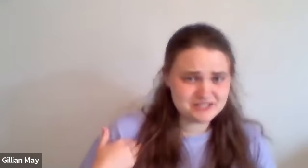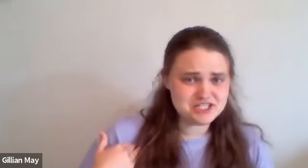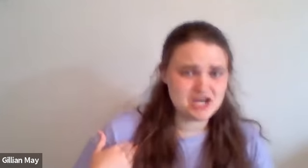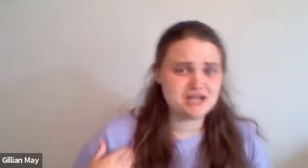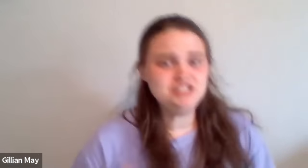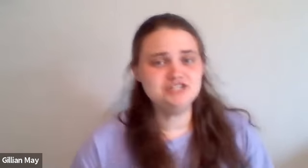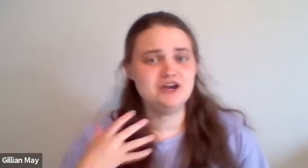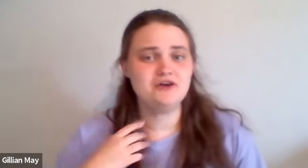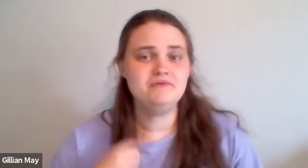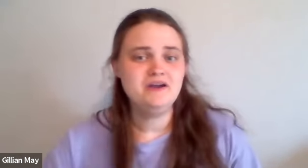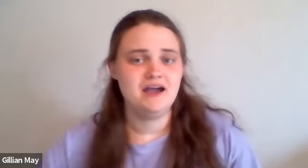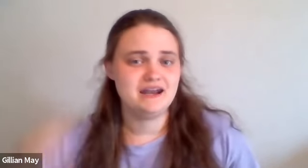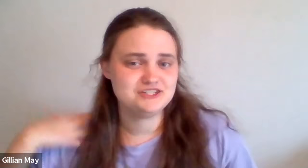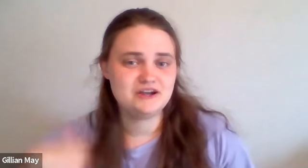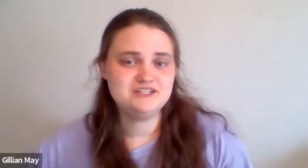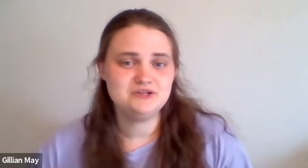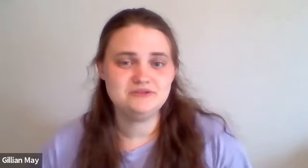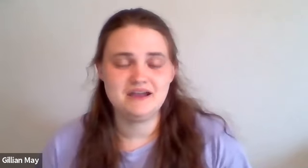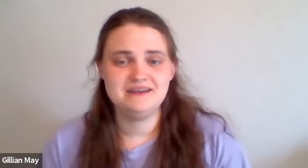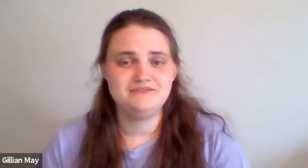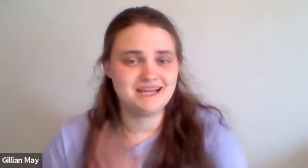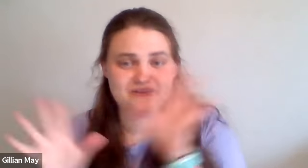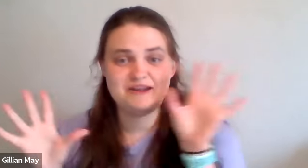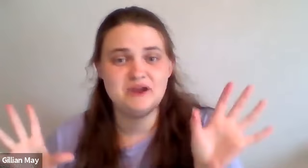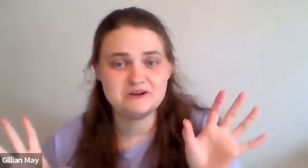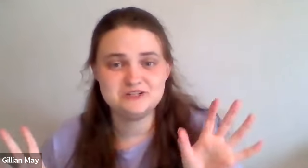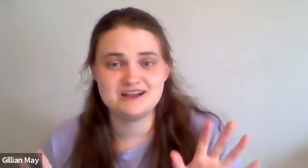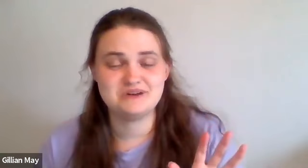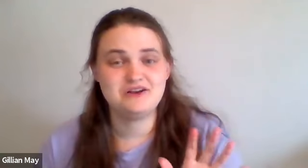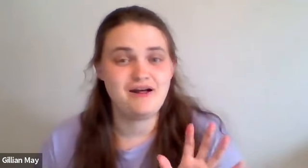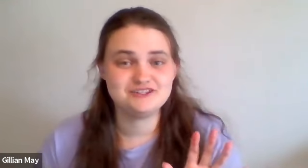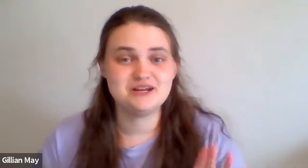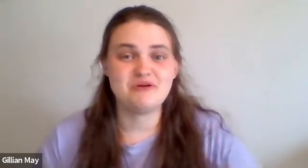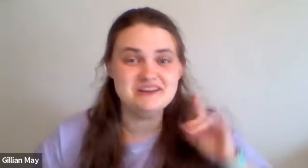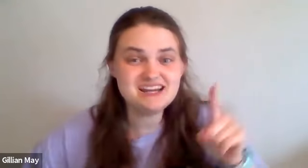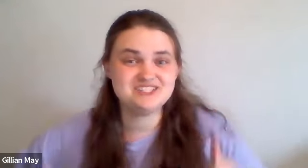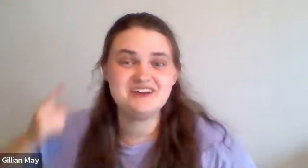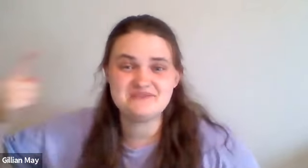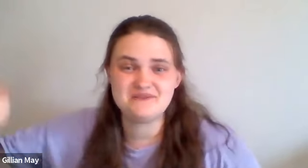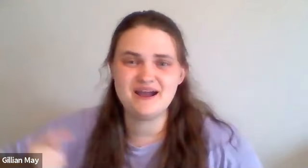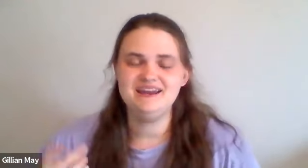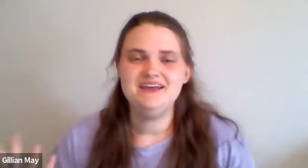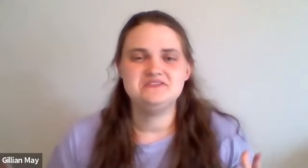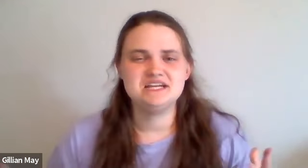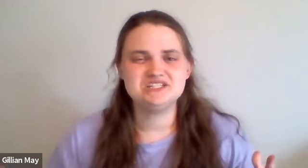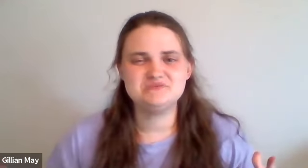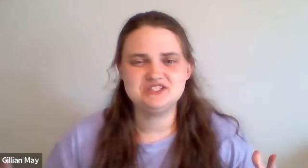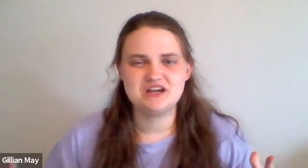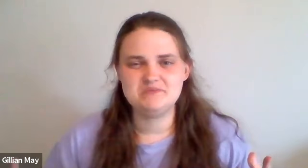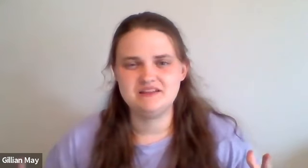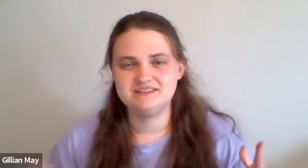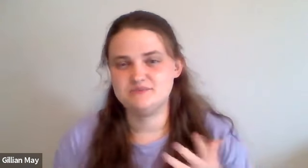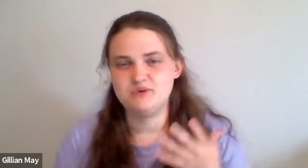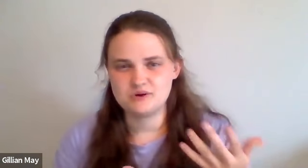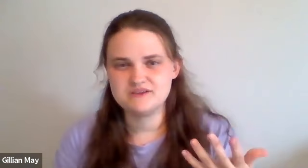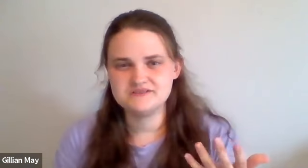going to judge, and I try to, and if I embarrass you guys when I call out, you're going, yes, you got it right. That's just me trying to be like supportive of